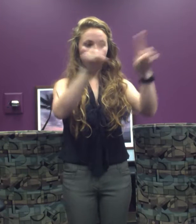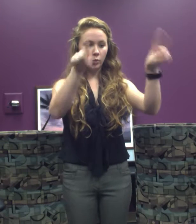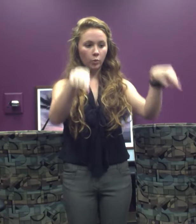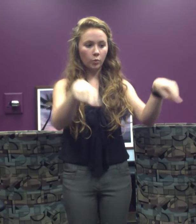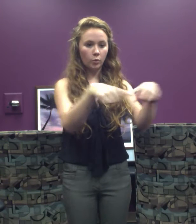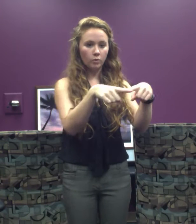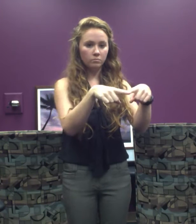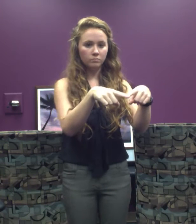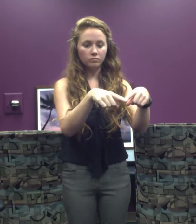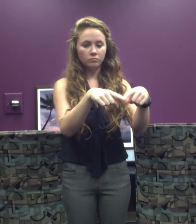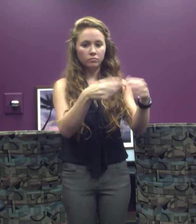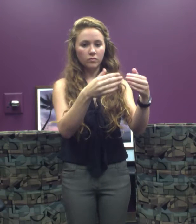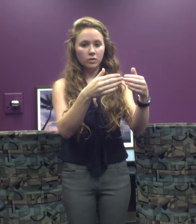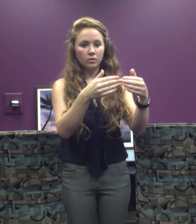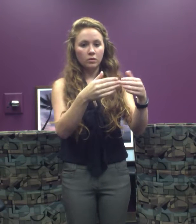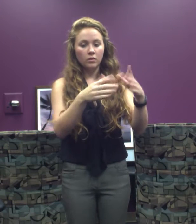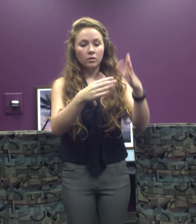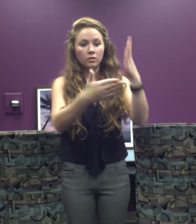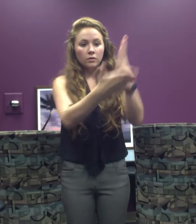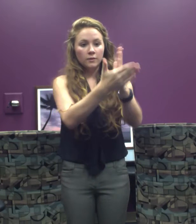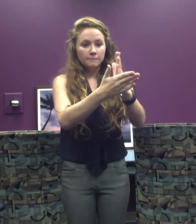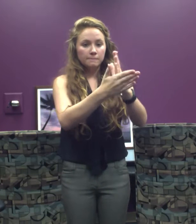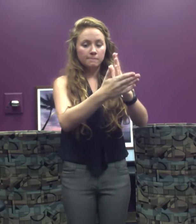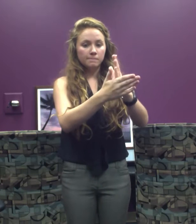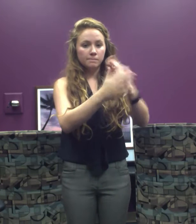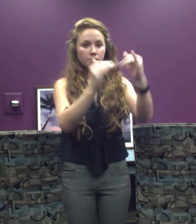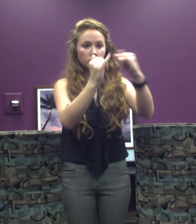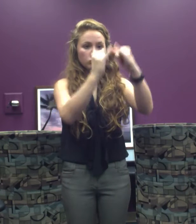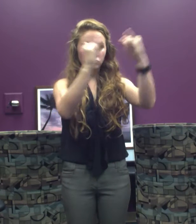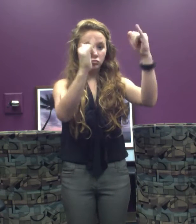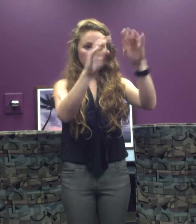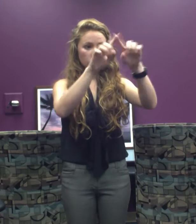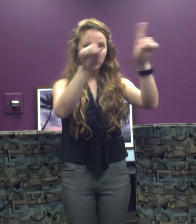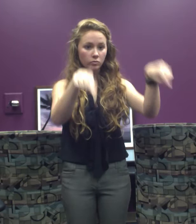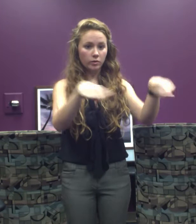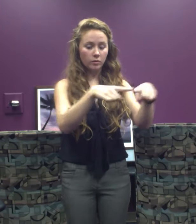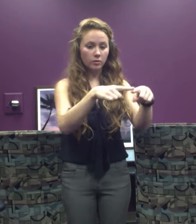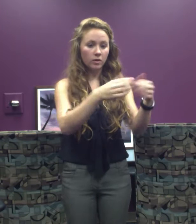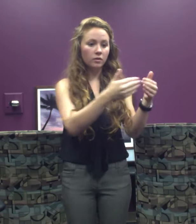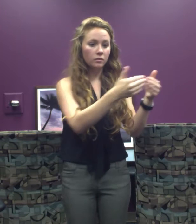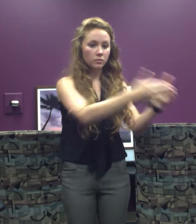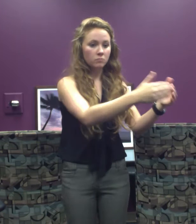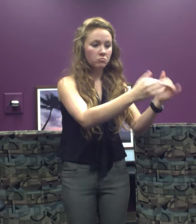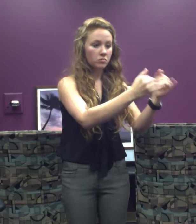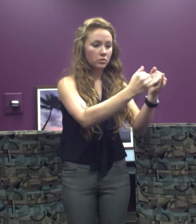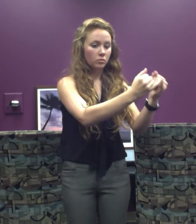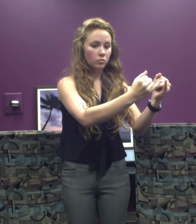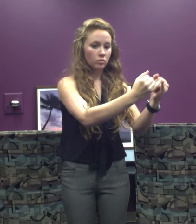the other side. All right, very good. Go ahead and do the bottom one for me now. So you're going up toward the vanishing